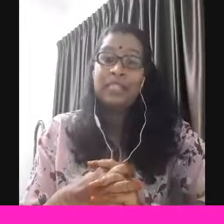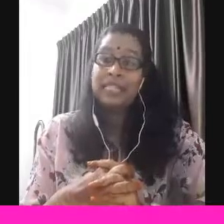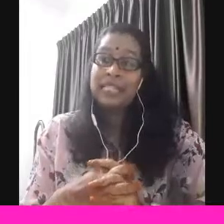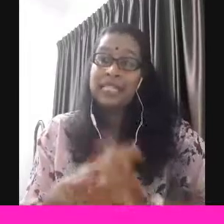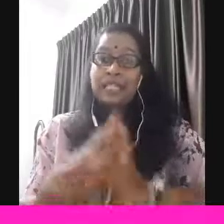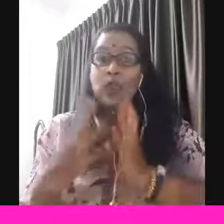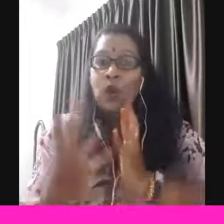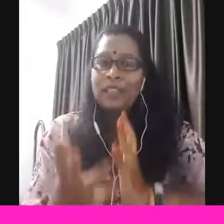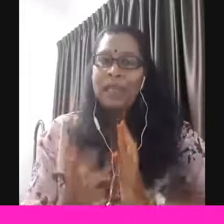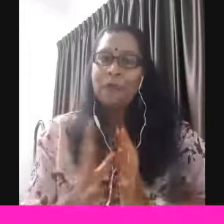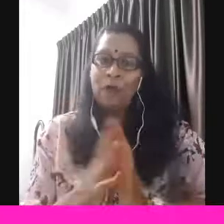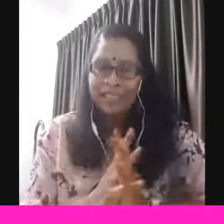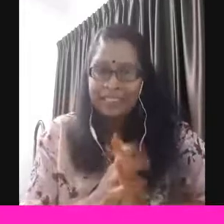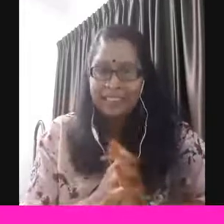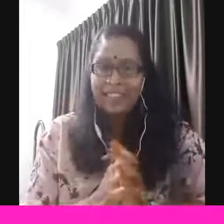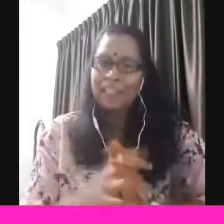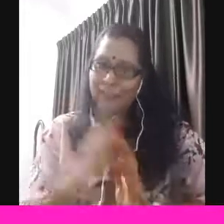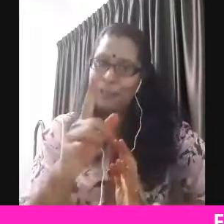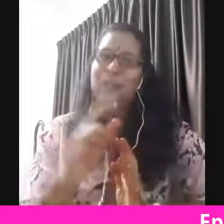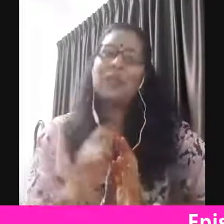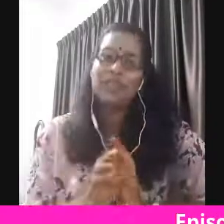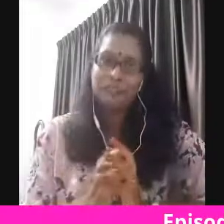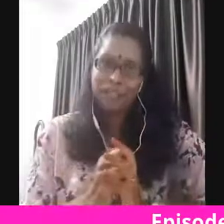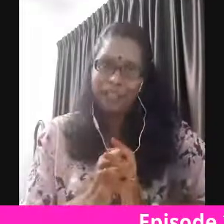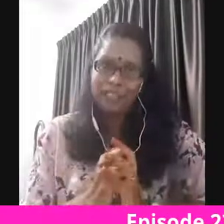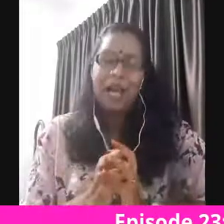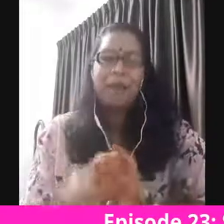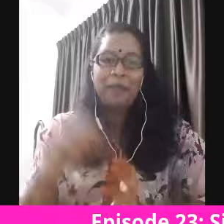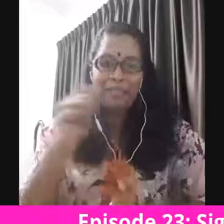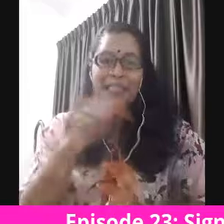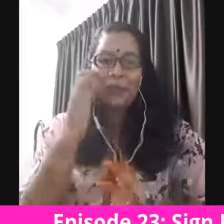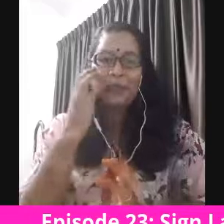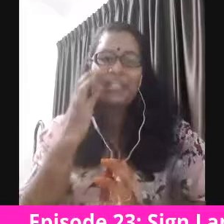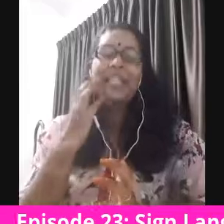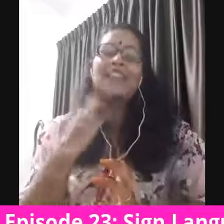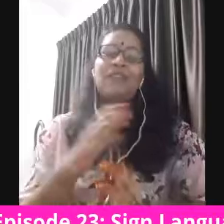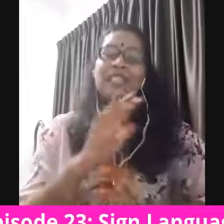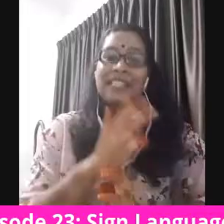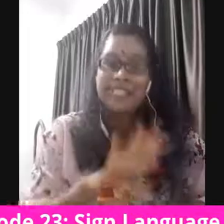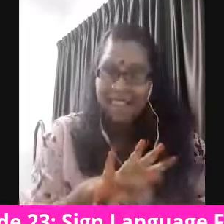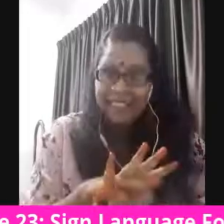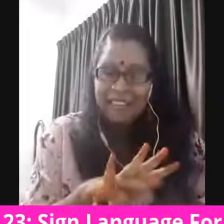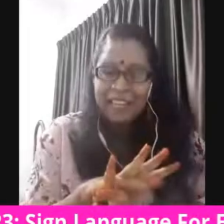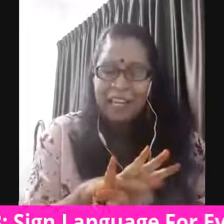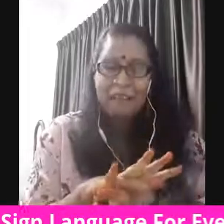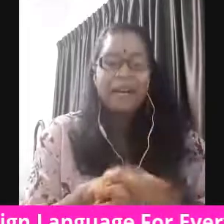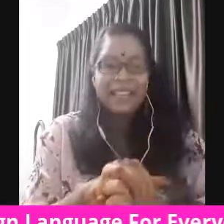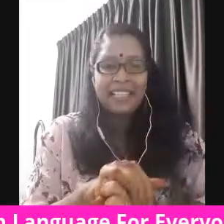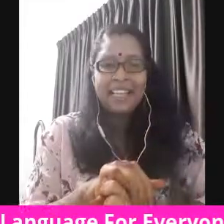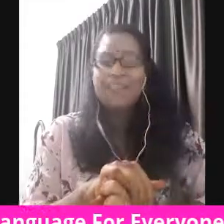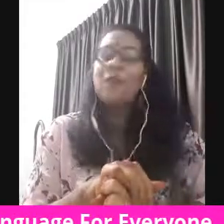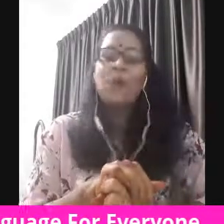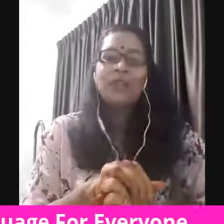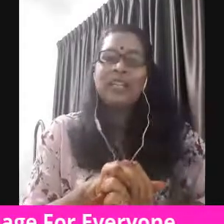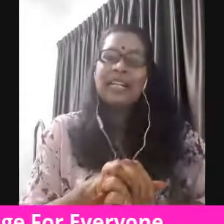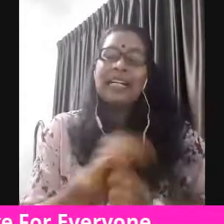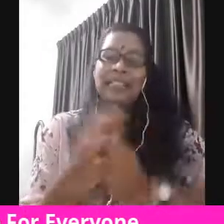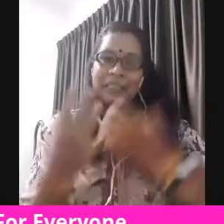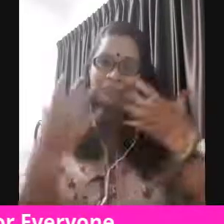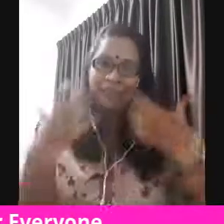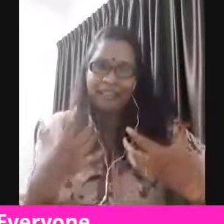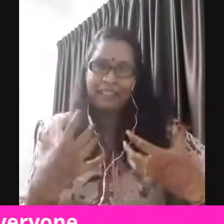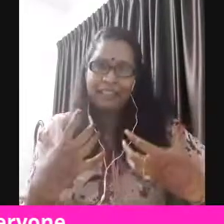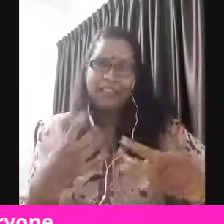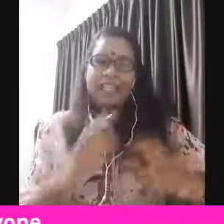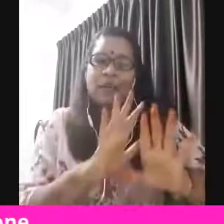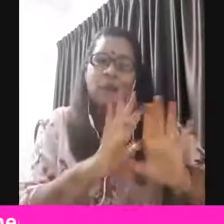when we scold them or anything, they will show their face. But this student, they will sad, but they won't hurt